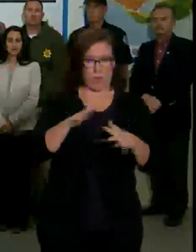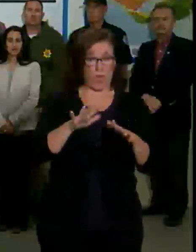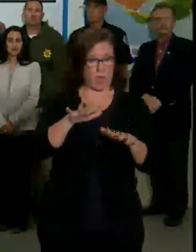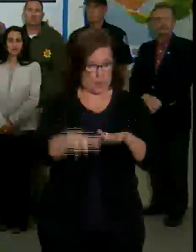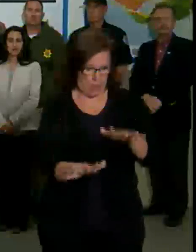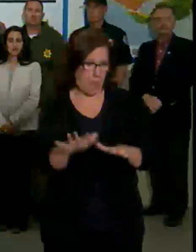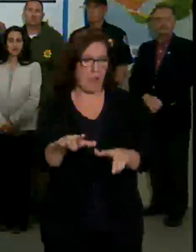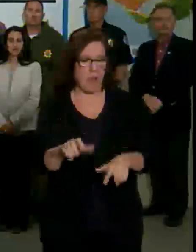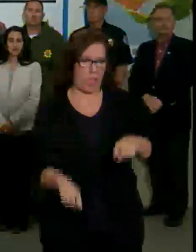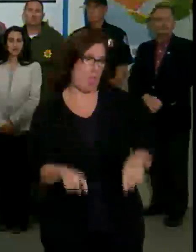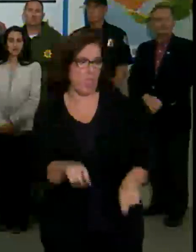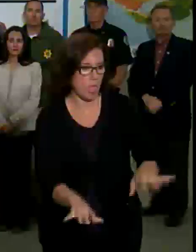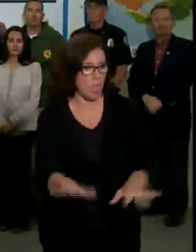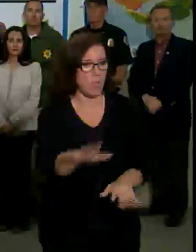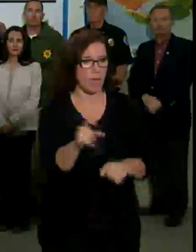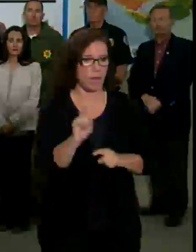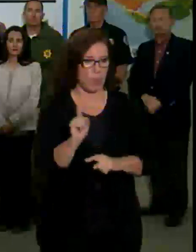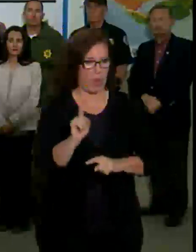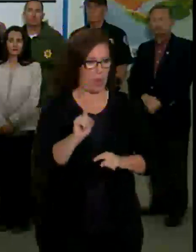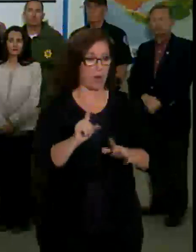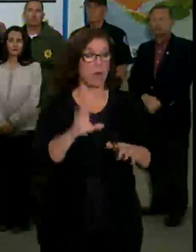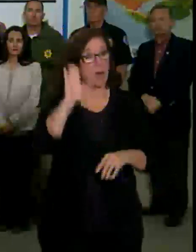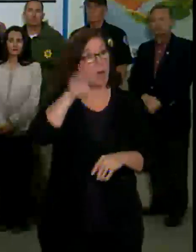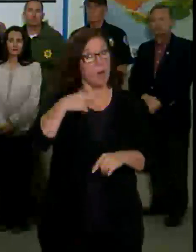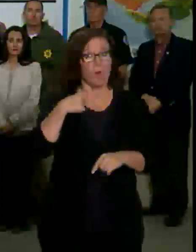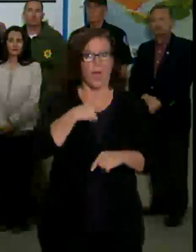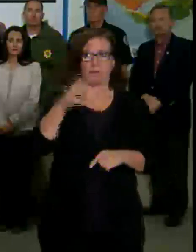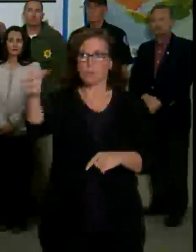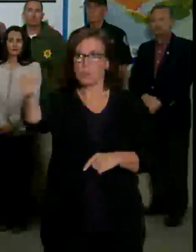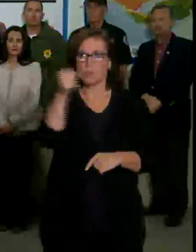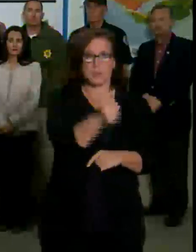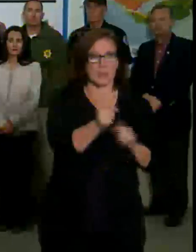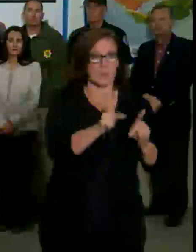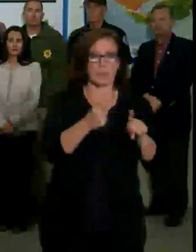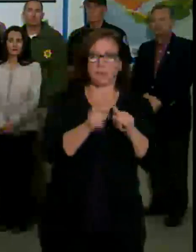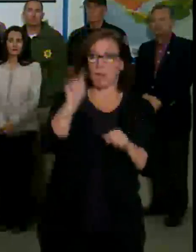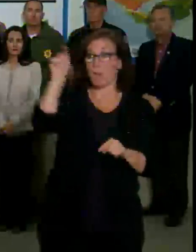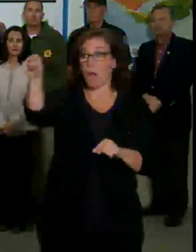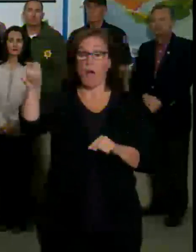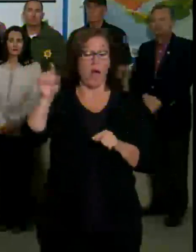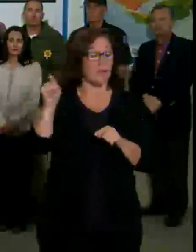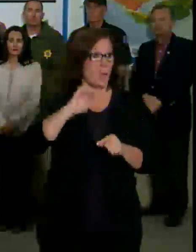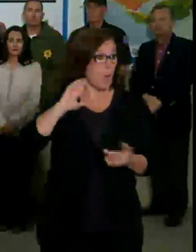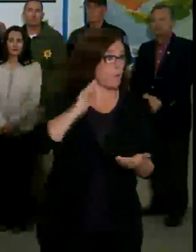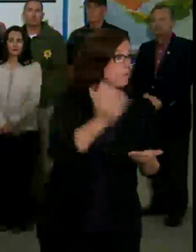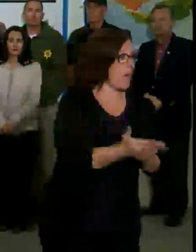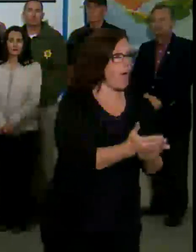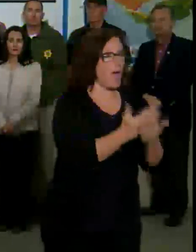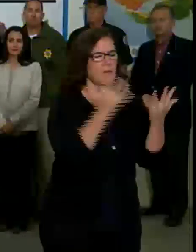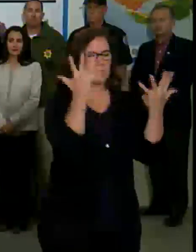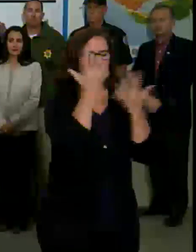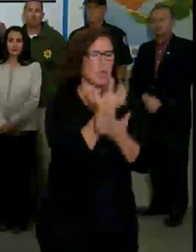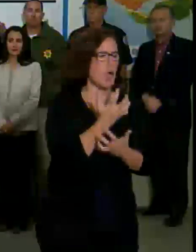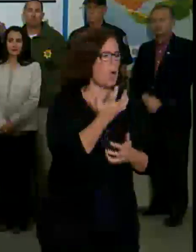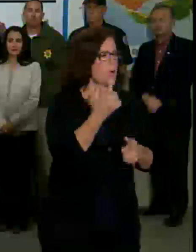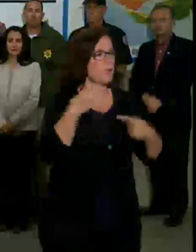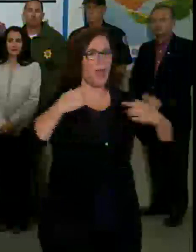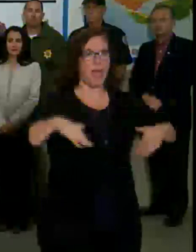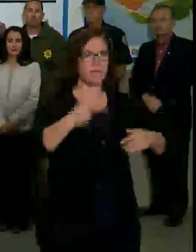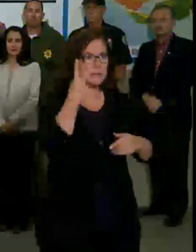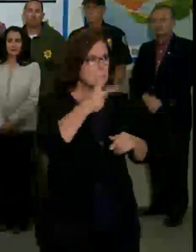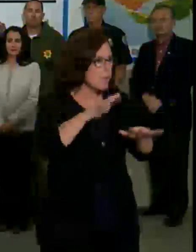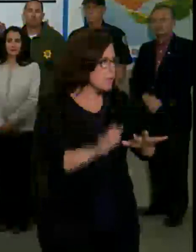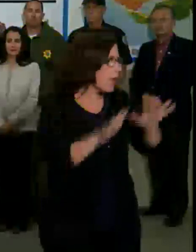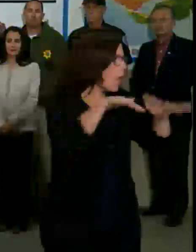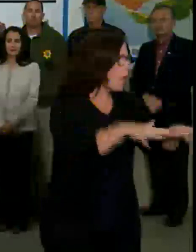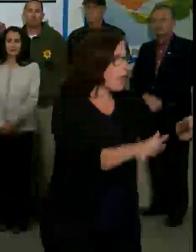terrain. We move resources from other parts of the fire, so firefighters arrive in an area that they have not seen in daylight, and that's